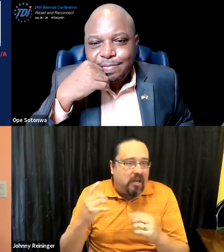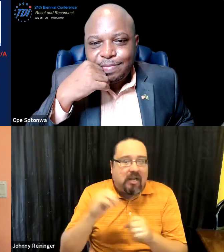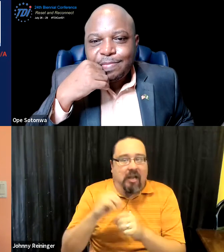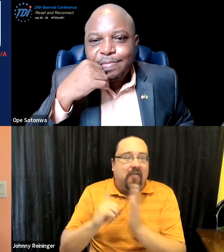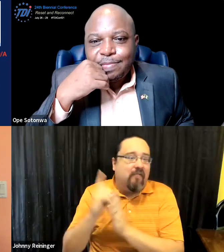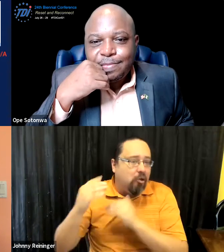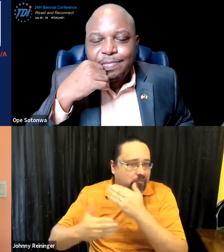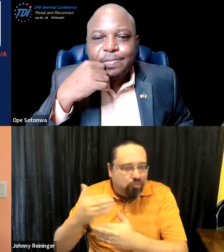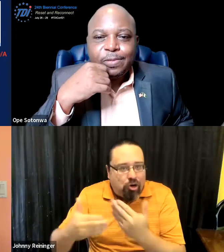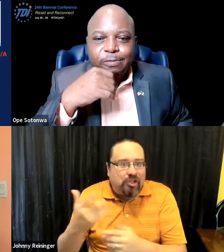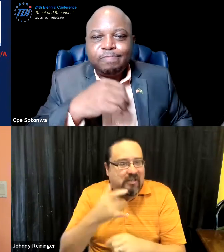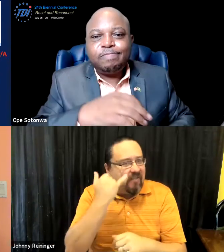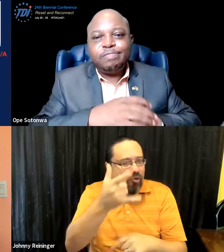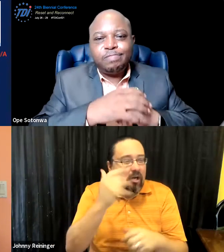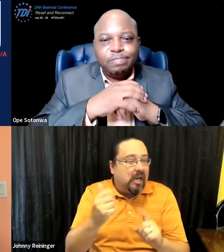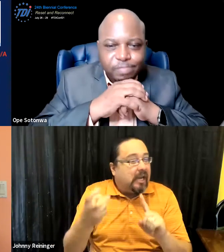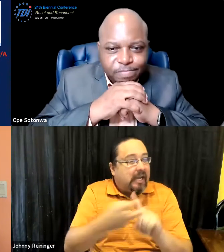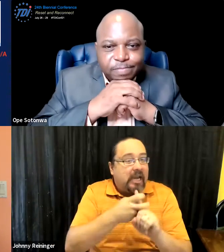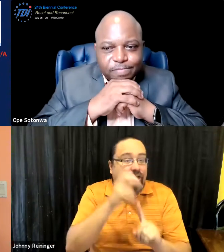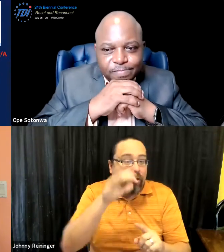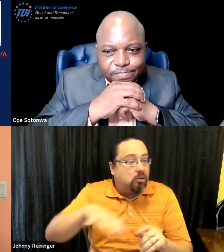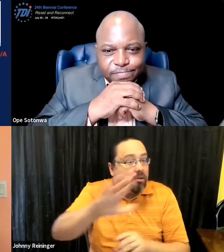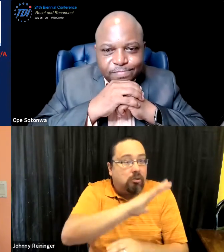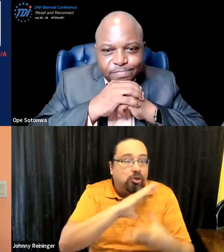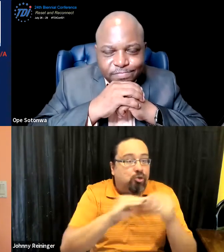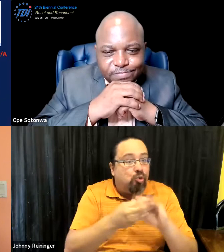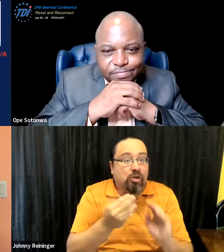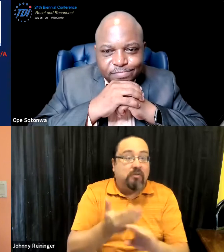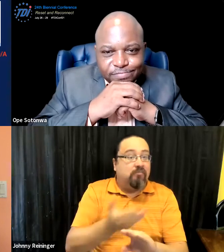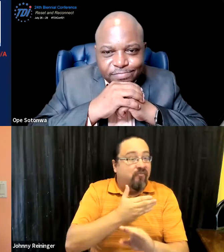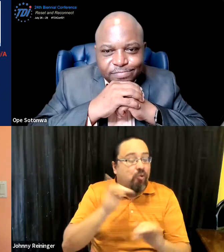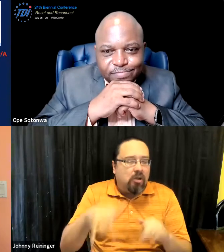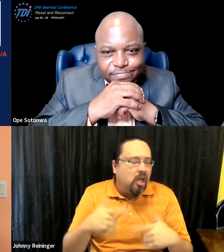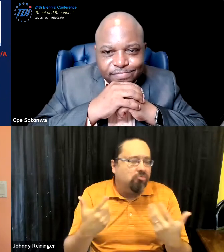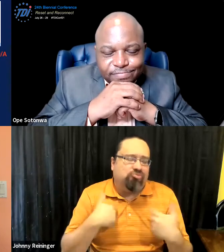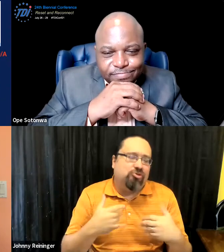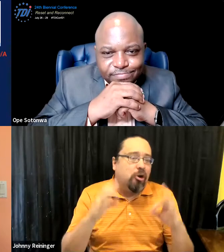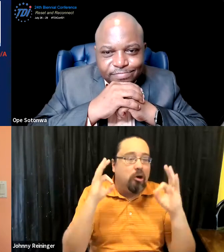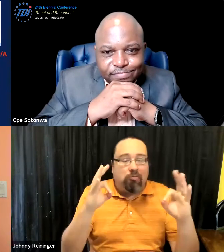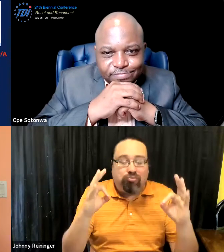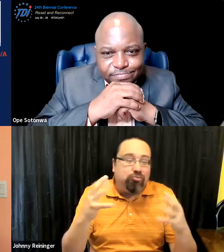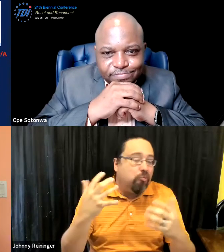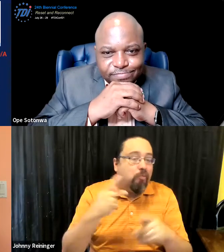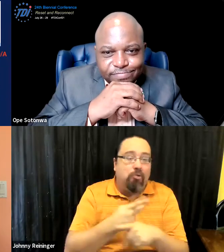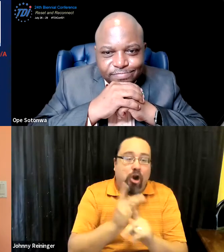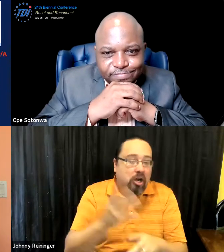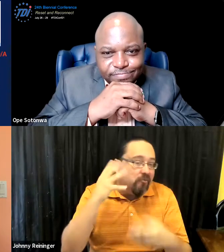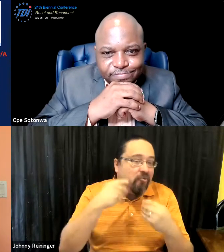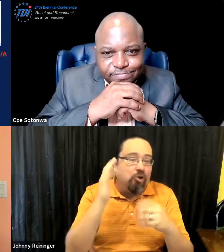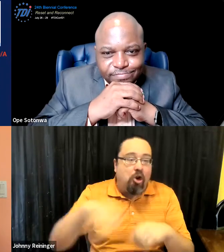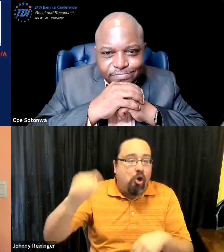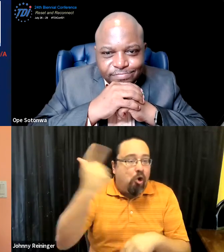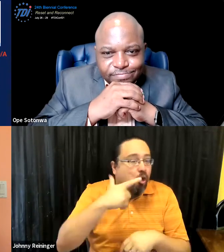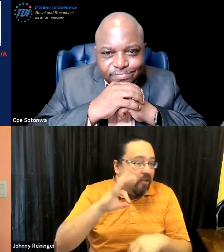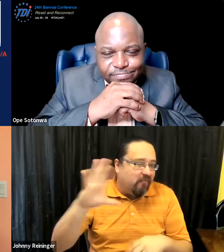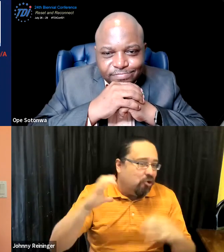It'll also allow you to develop products in the development process. If you don't gather all the stories beforehand and you